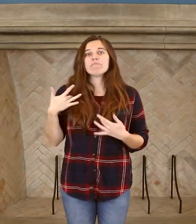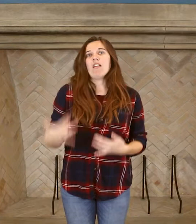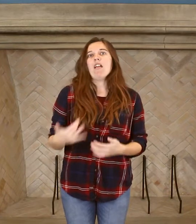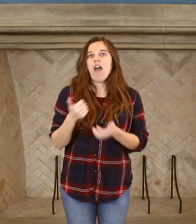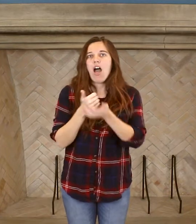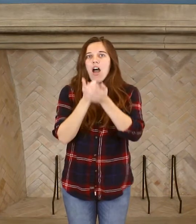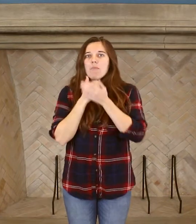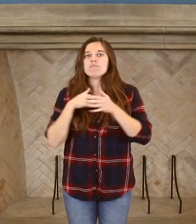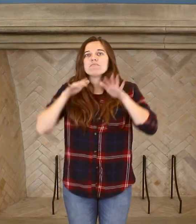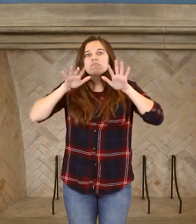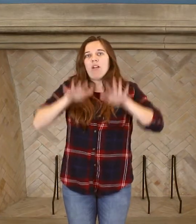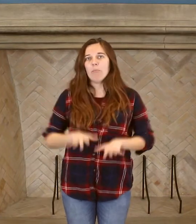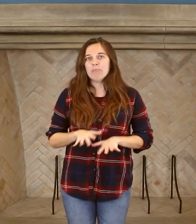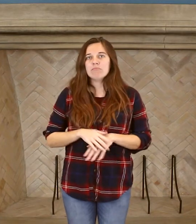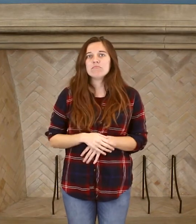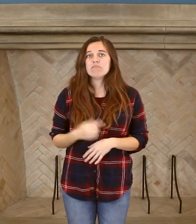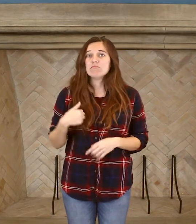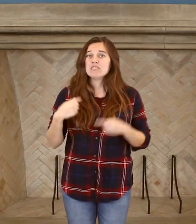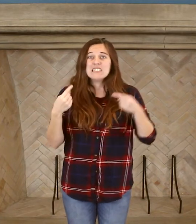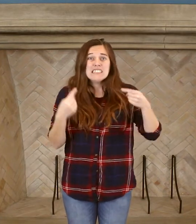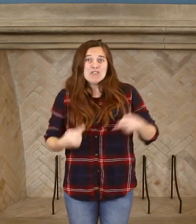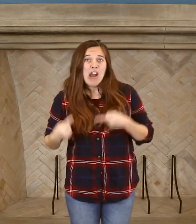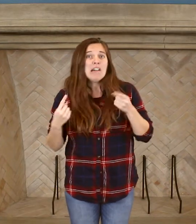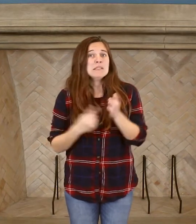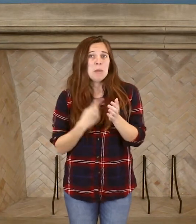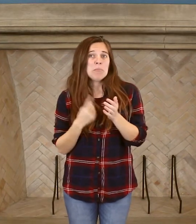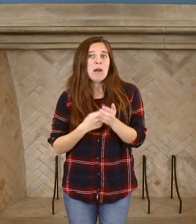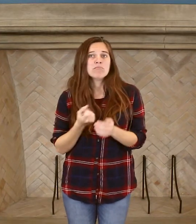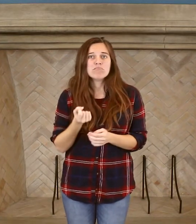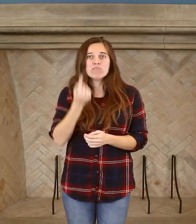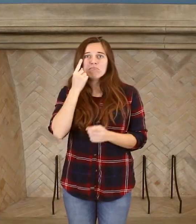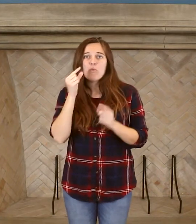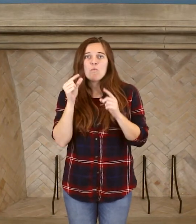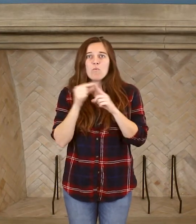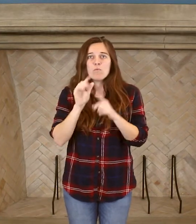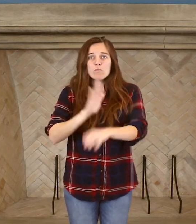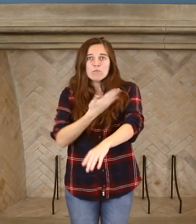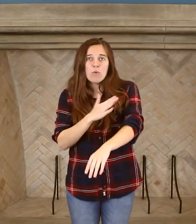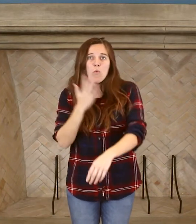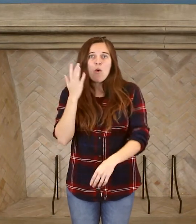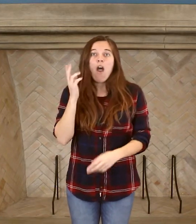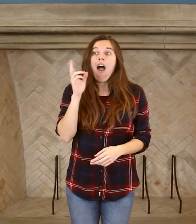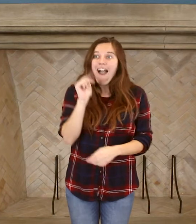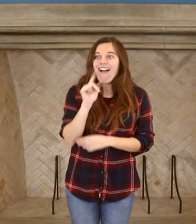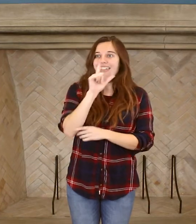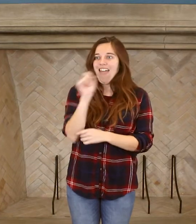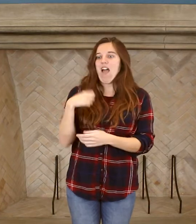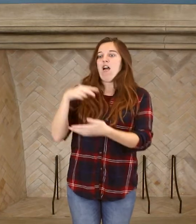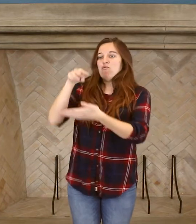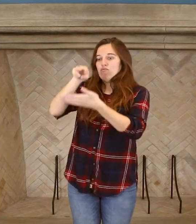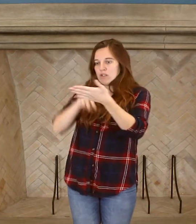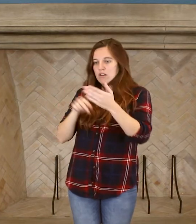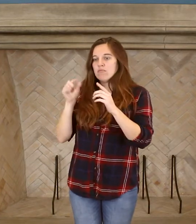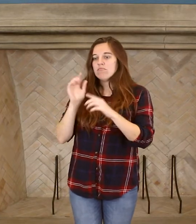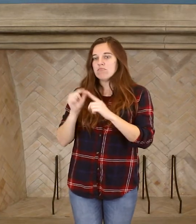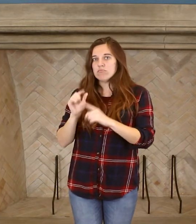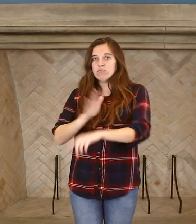Music tends to help me stay calm. It's a struggle for me to understand the lyrics unless I read the lyrics to the